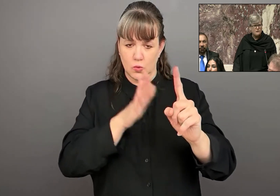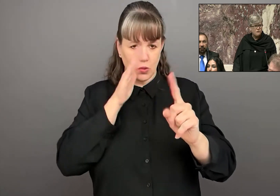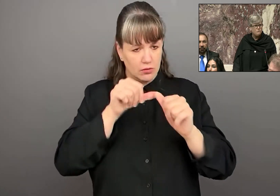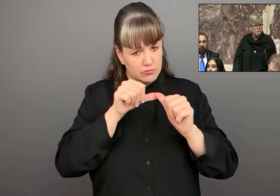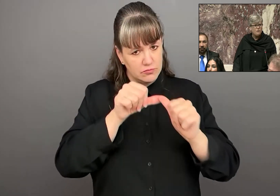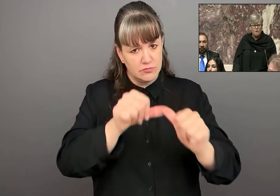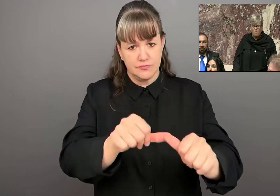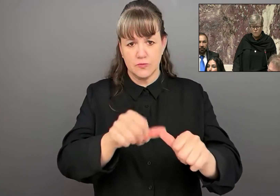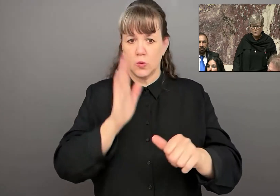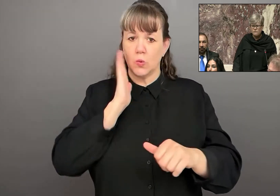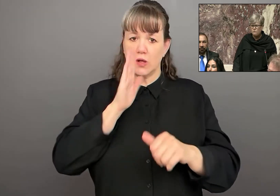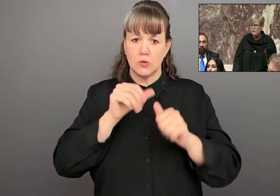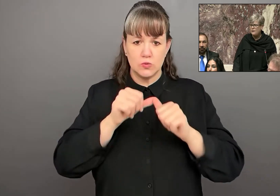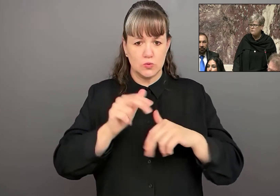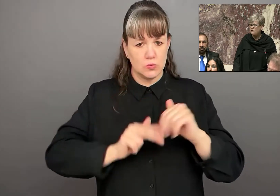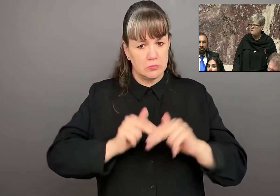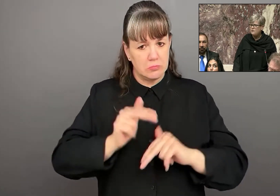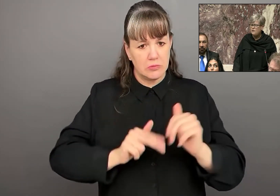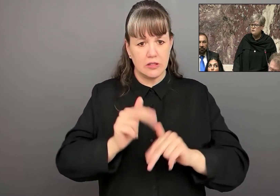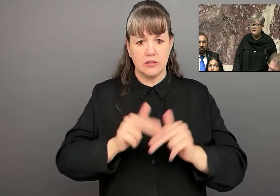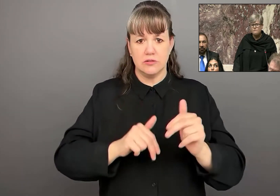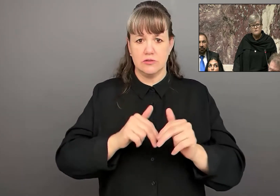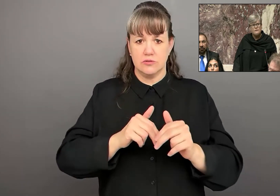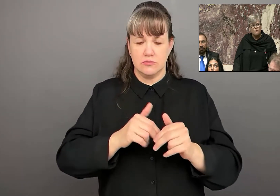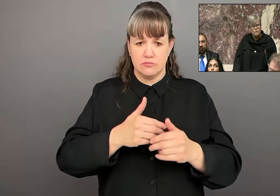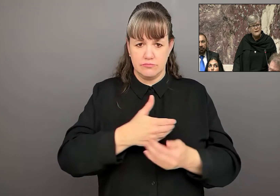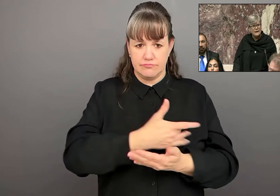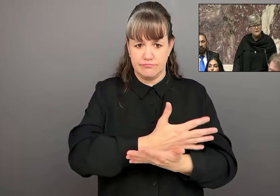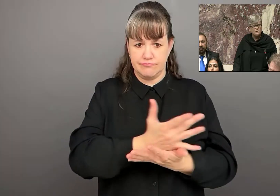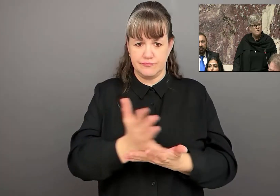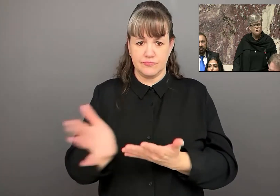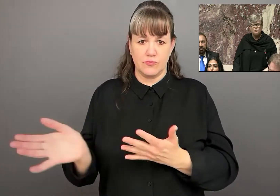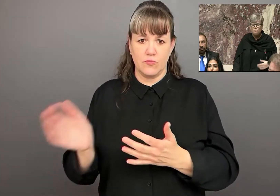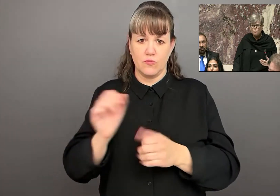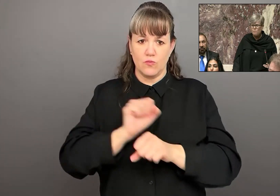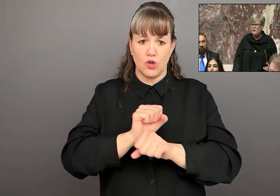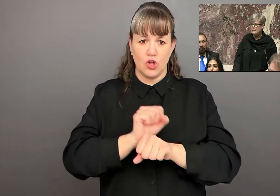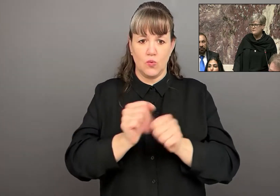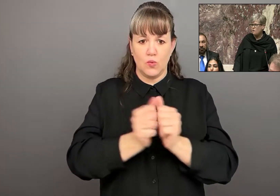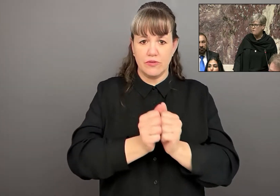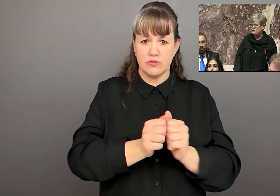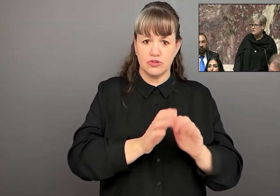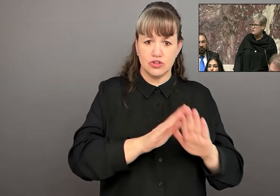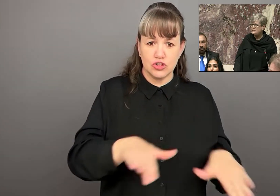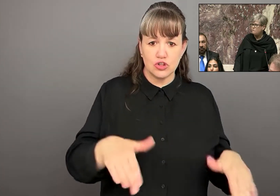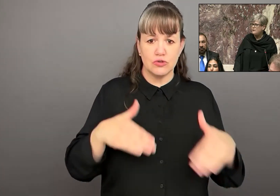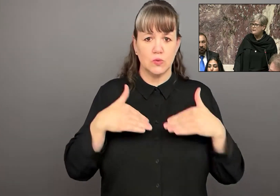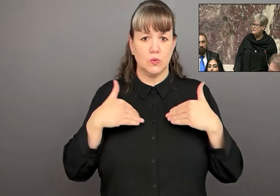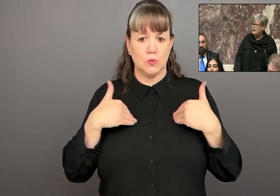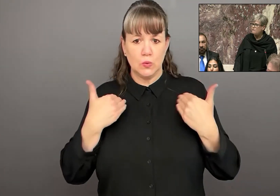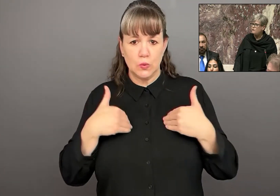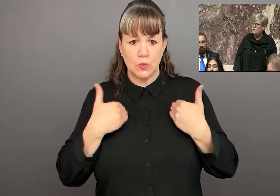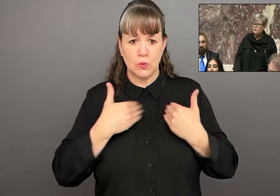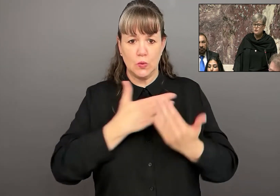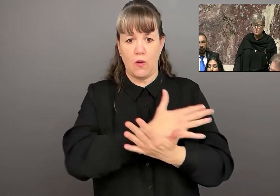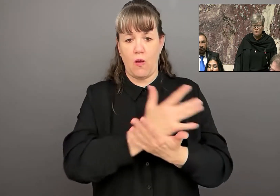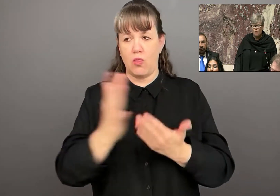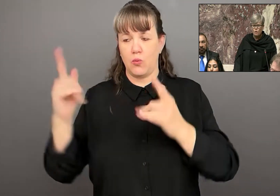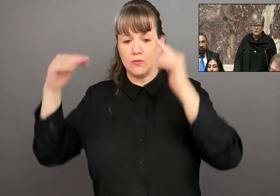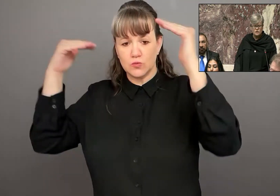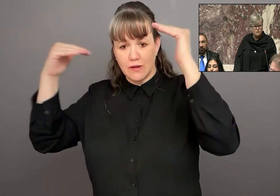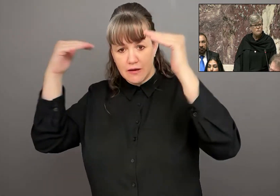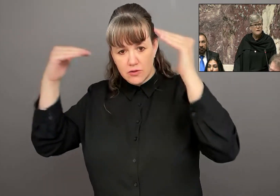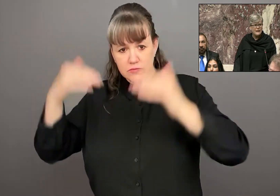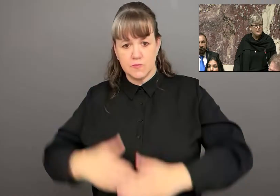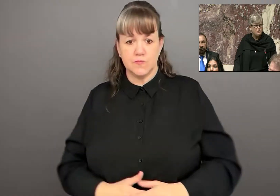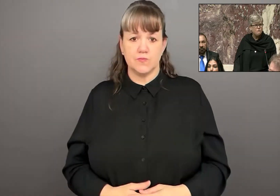children and youth all the way through adulthood, doing everything that we can to normalize the conversations that we need to have, to